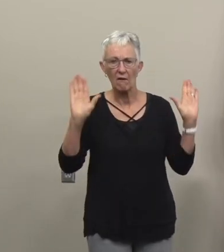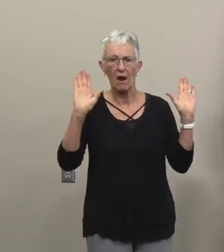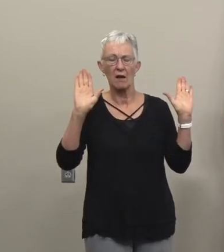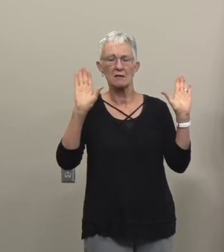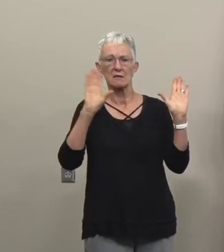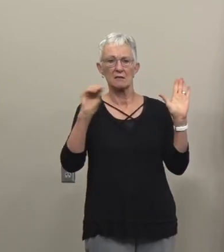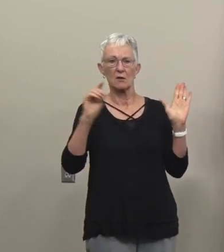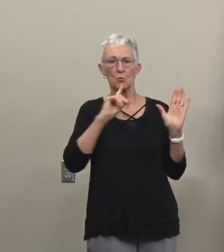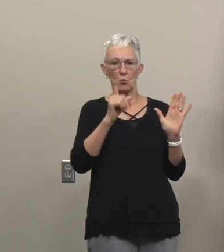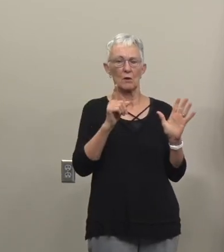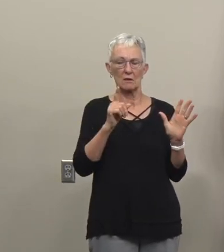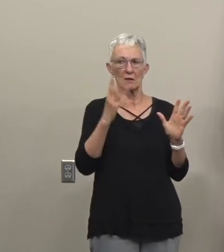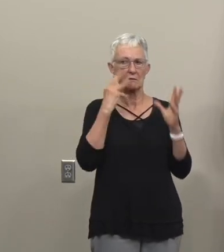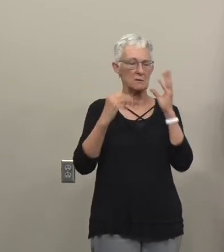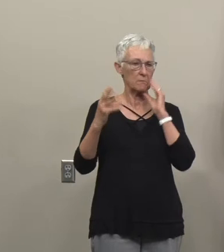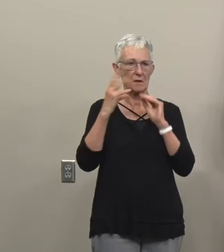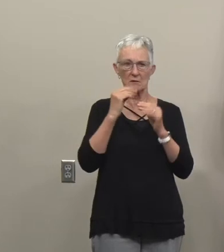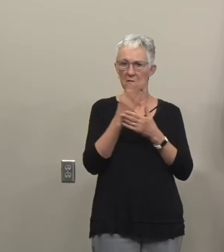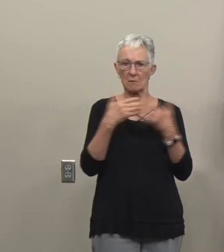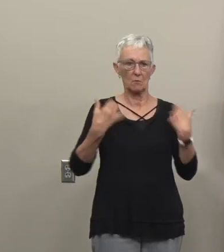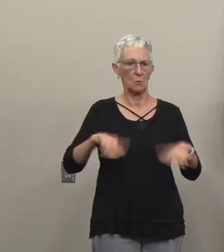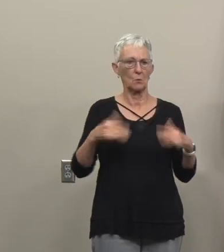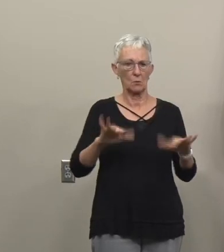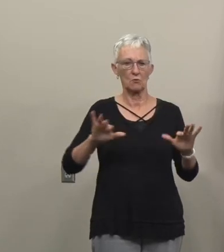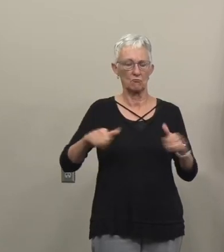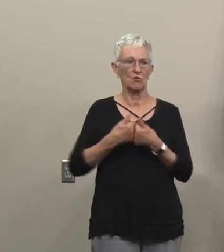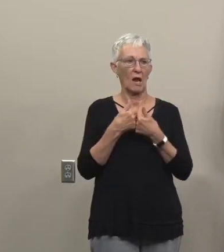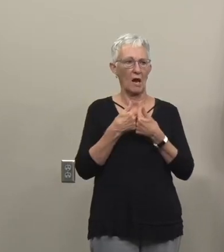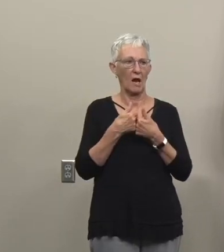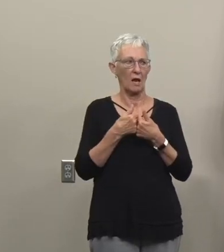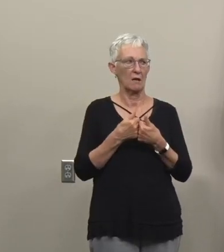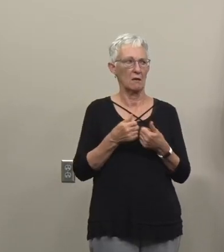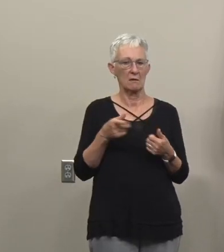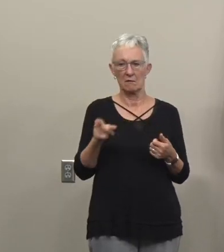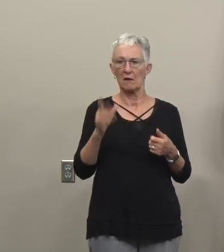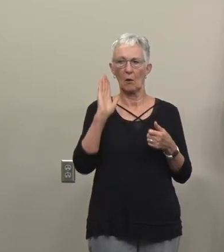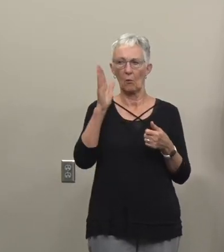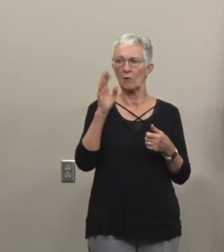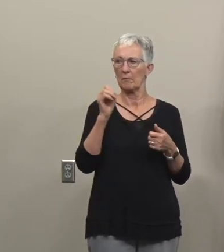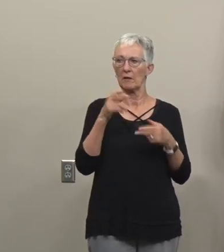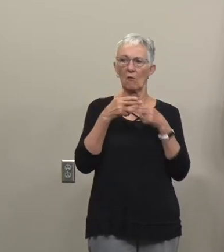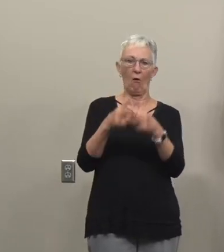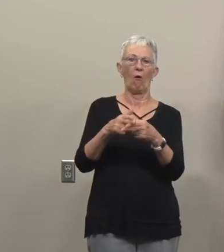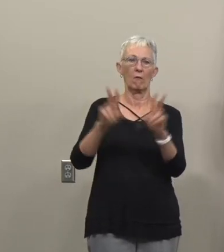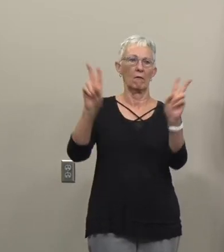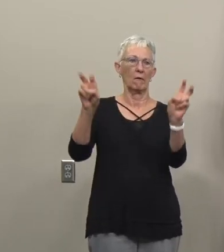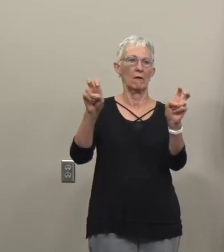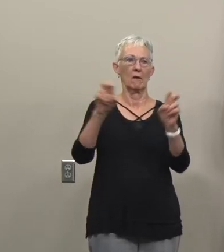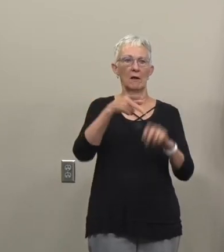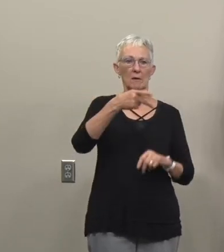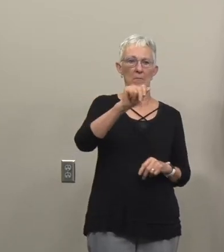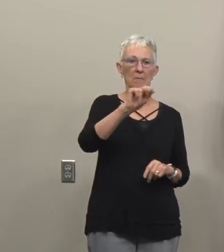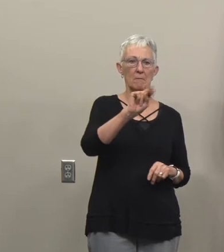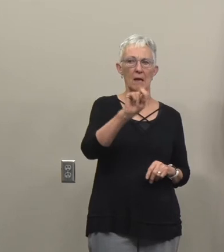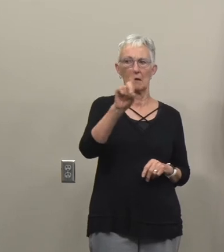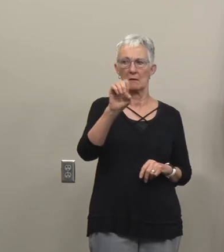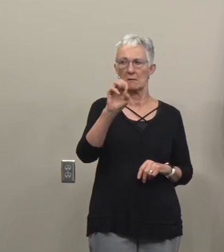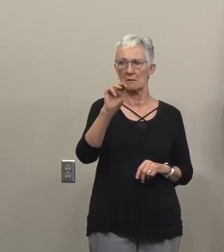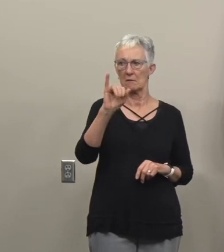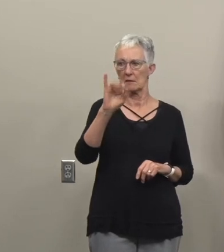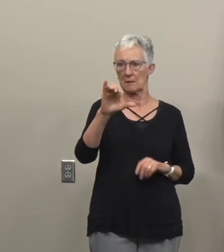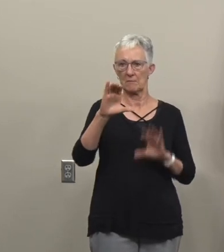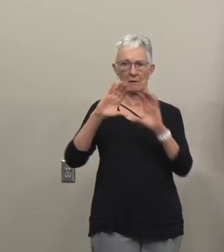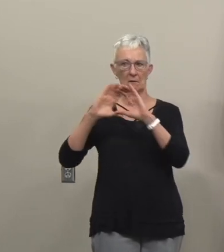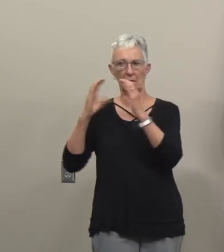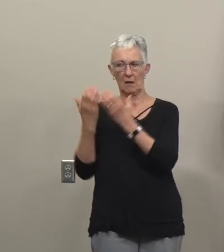overcome some really tough challenges. They're going to be forever known as the pandemic class. But we're still going to celebrate their